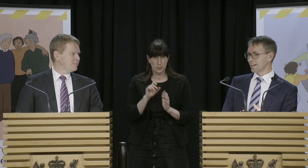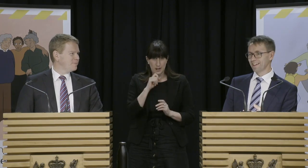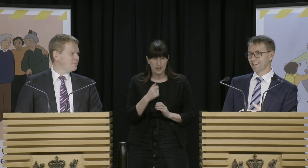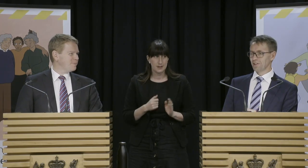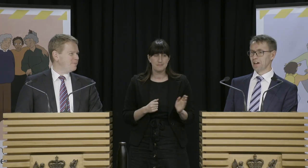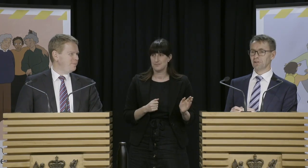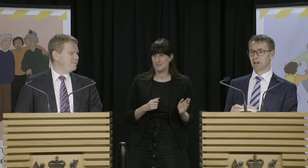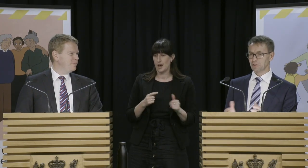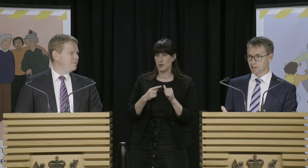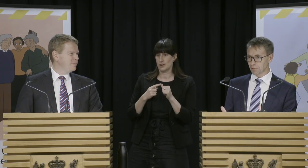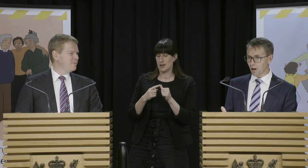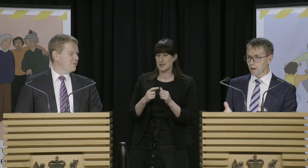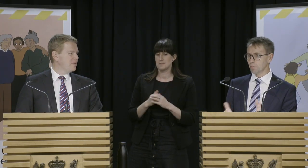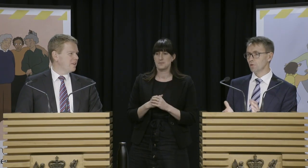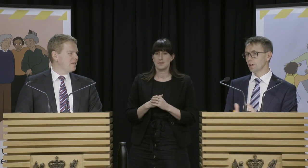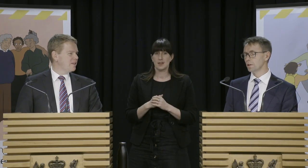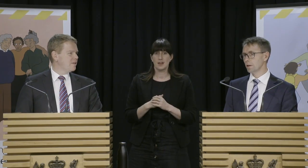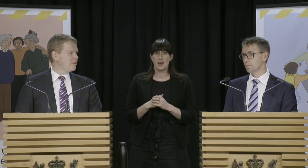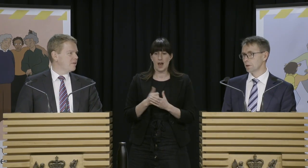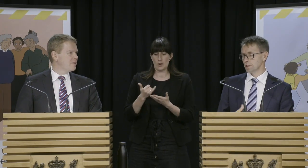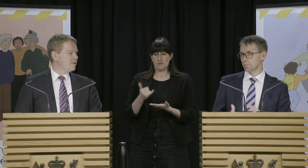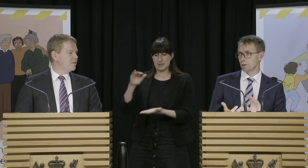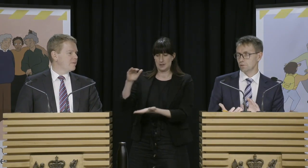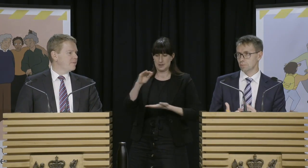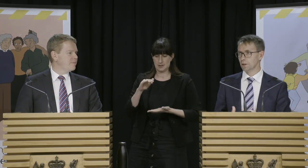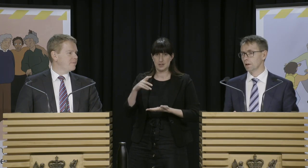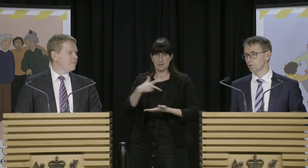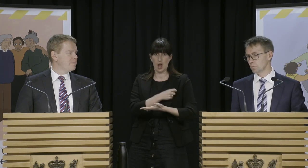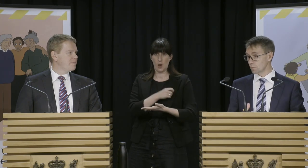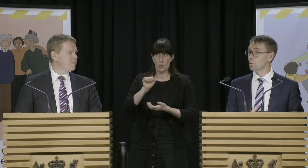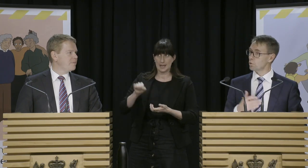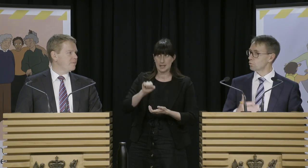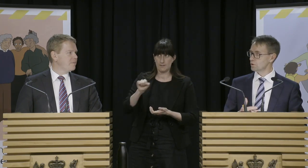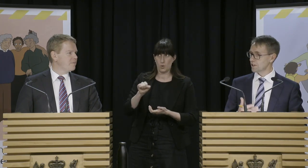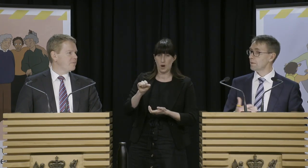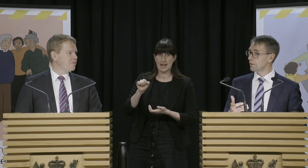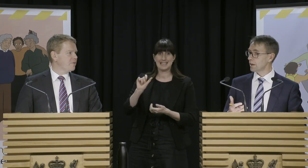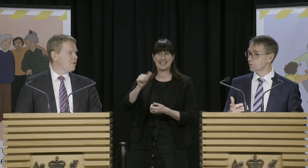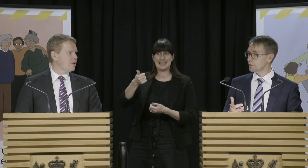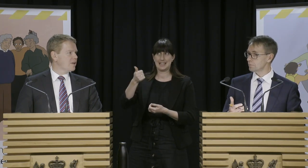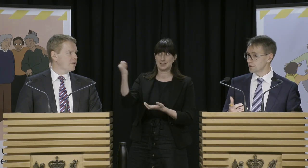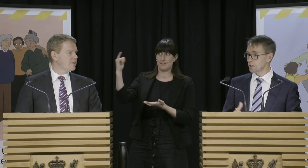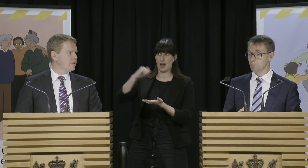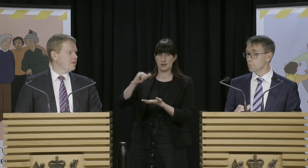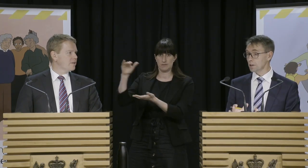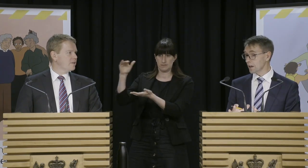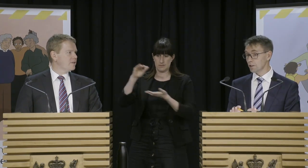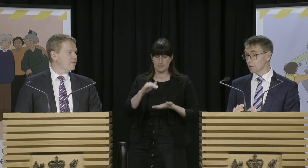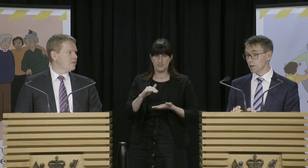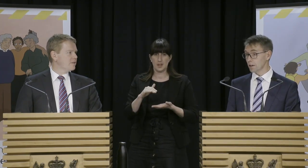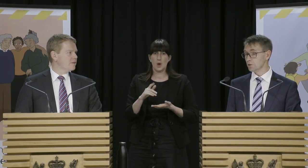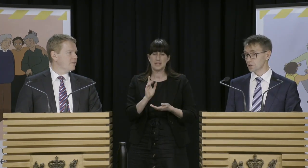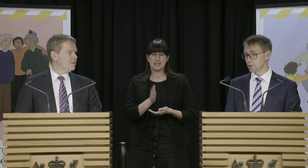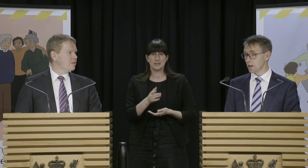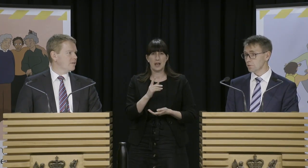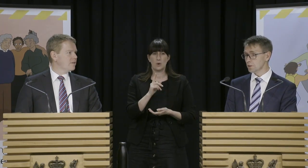end of our current supply and before that next big shipment comes, we will stay above 100% and probably land at